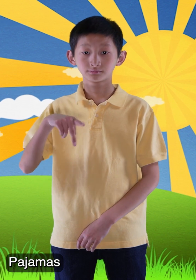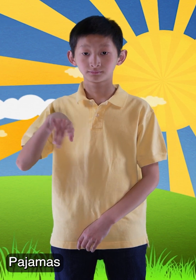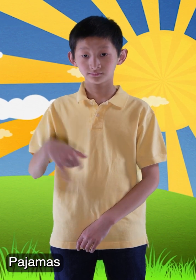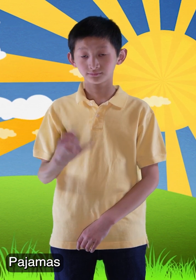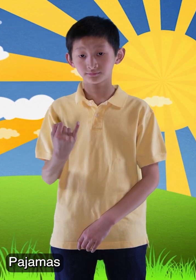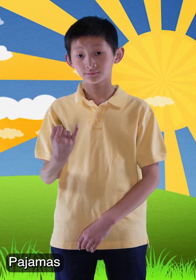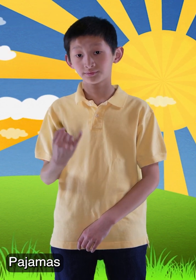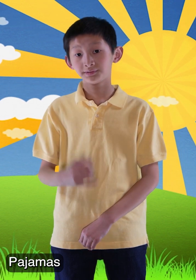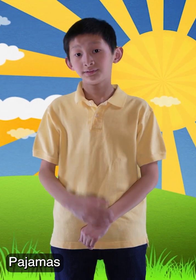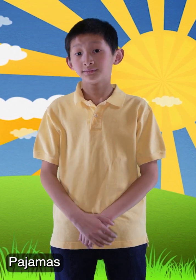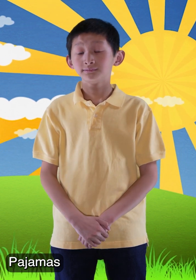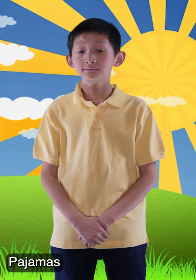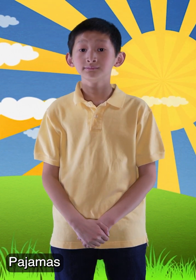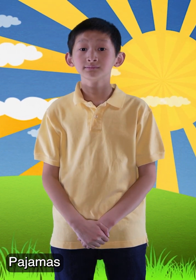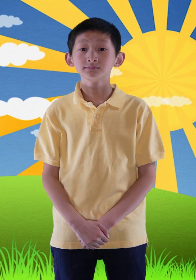PJs.